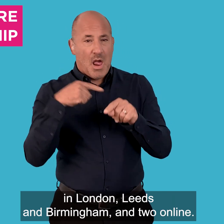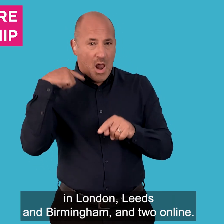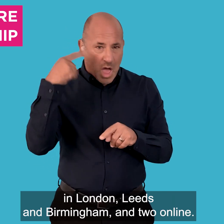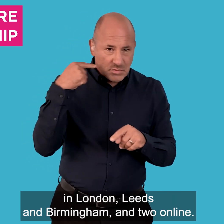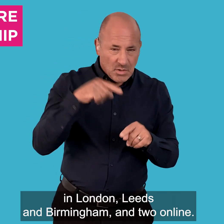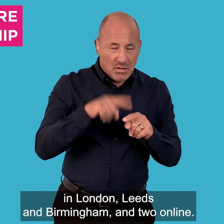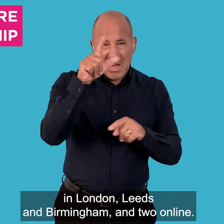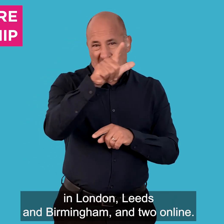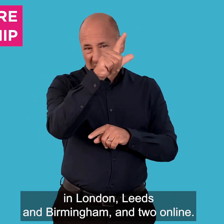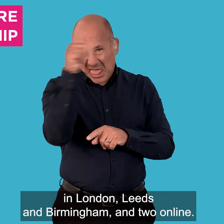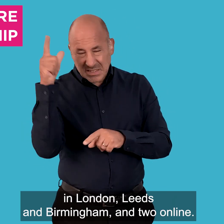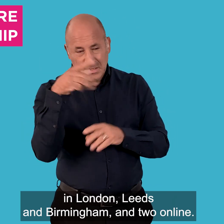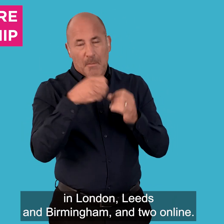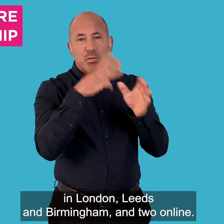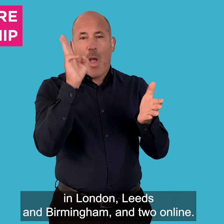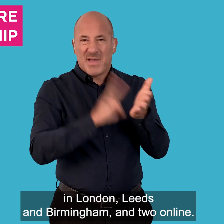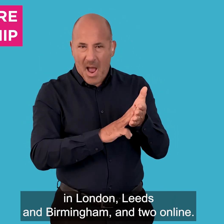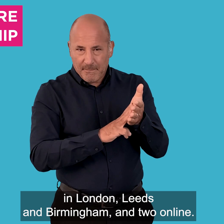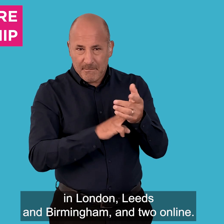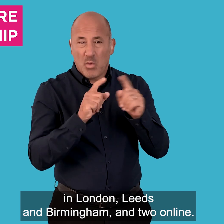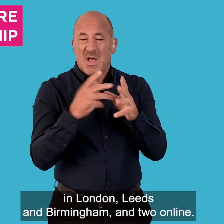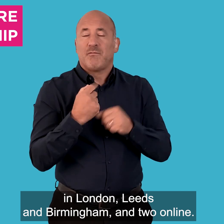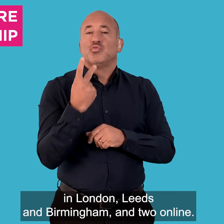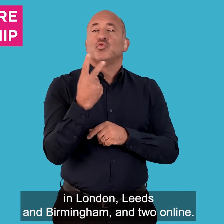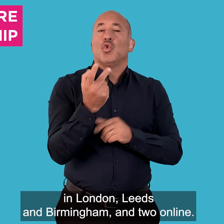In London, Leeds and Birmingham, and 2 online.